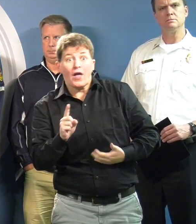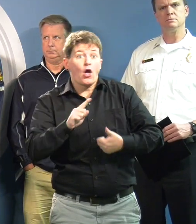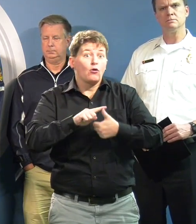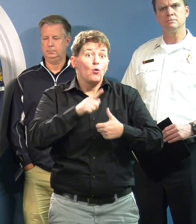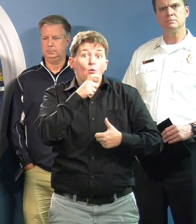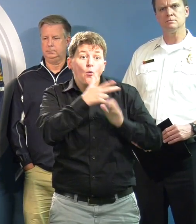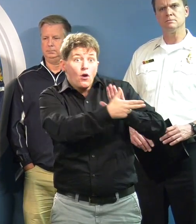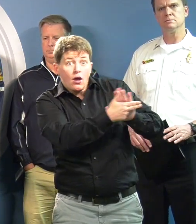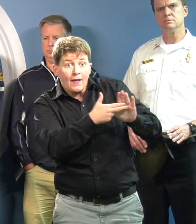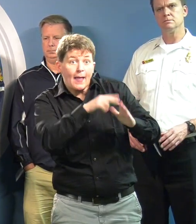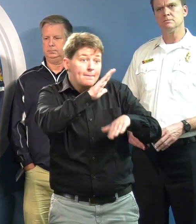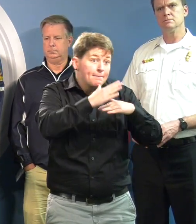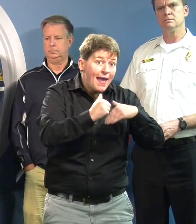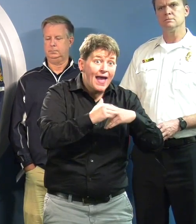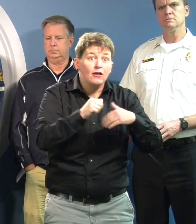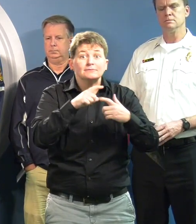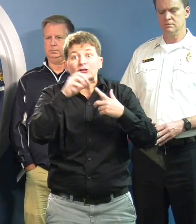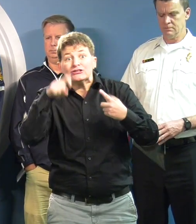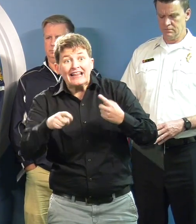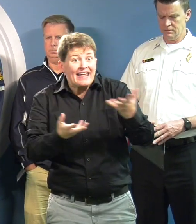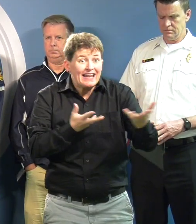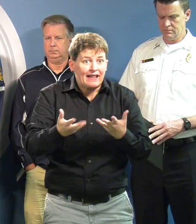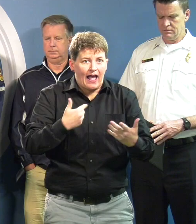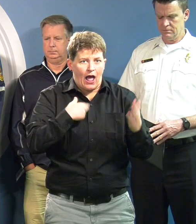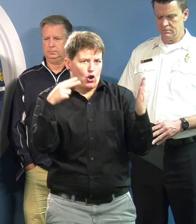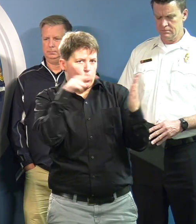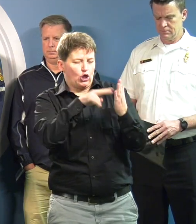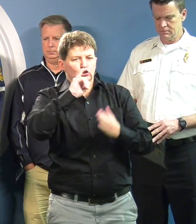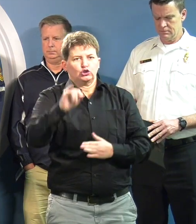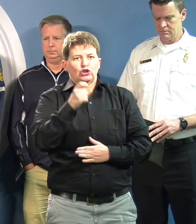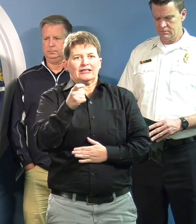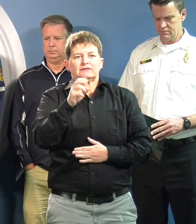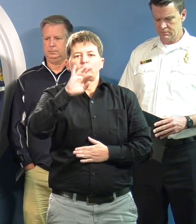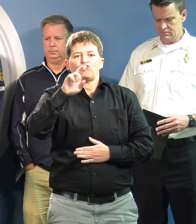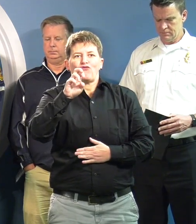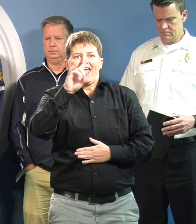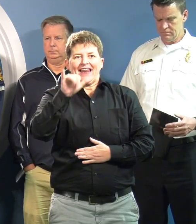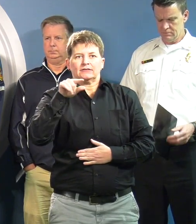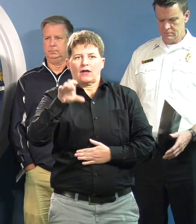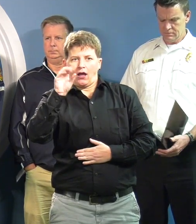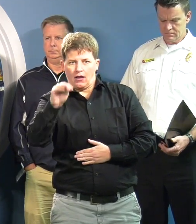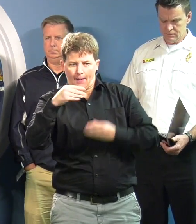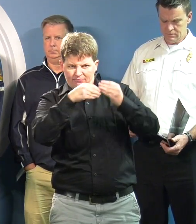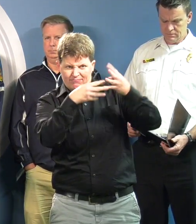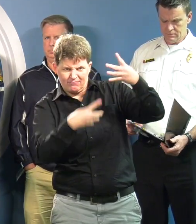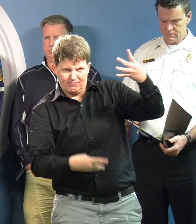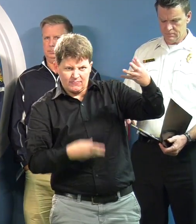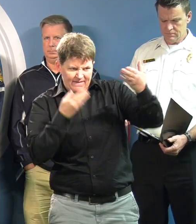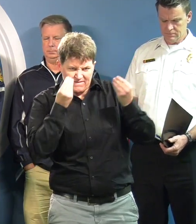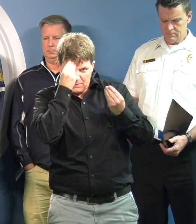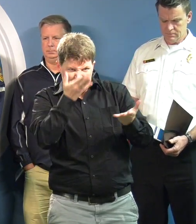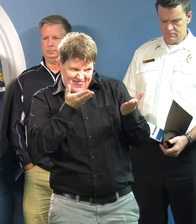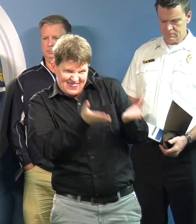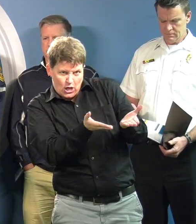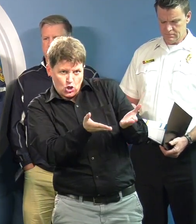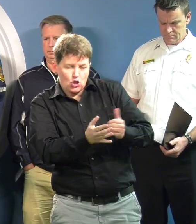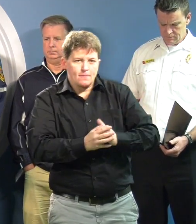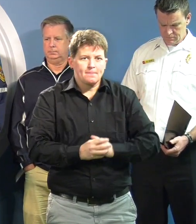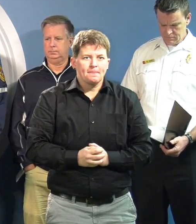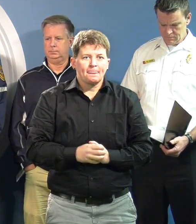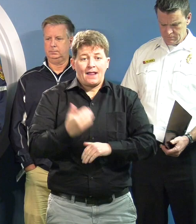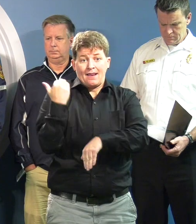please go to JaxReady.com. Last night, the beaches mayors and I made the decision to close the beaches to the